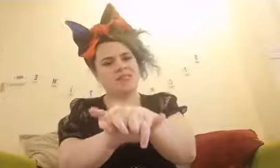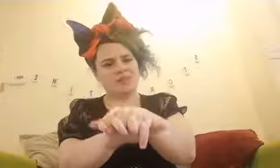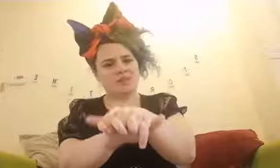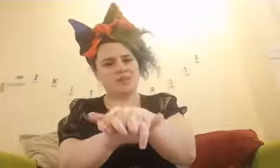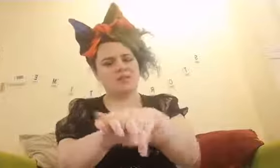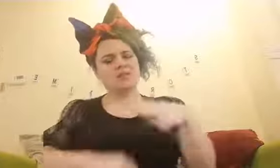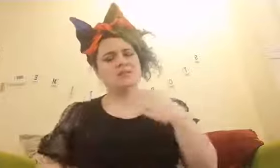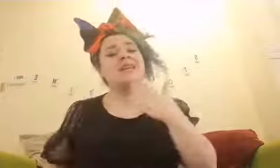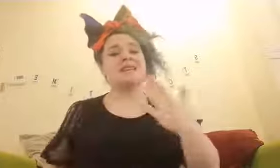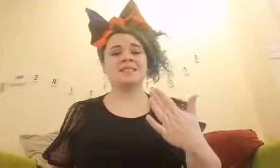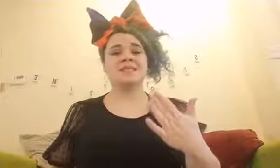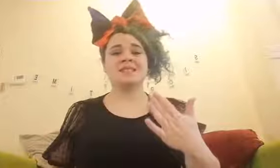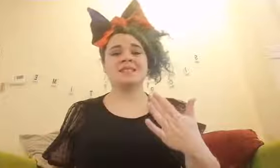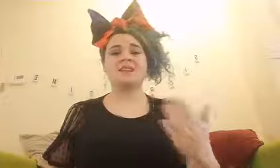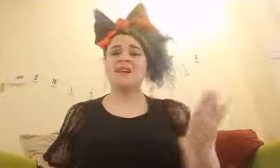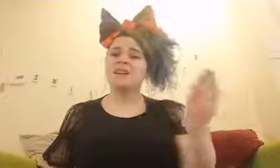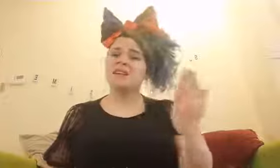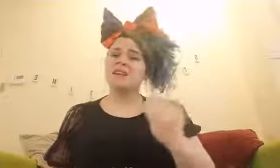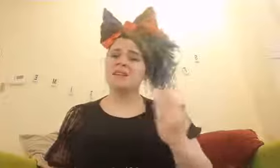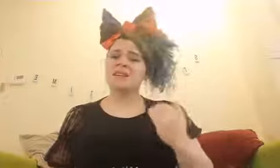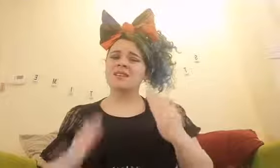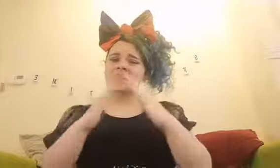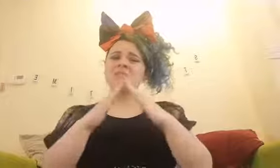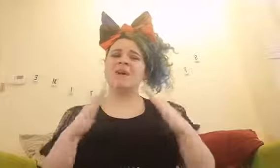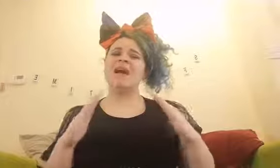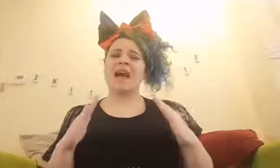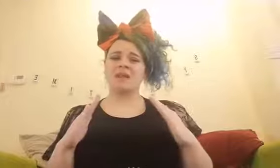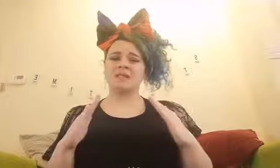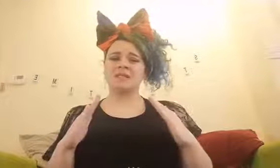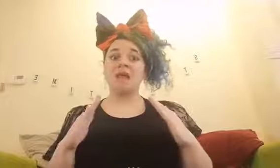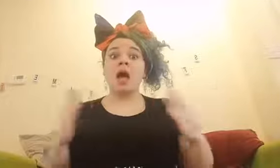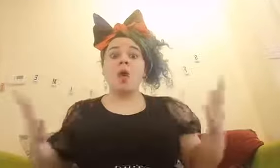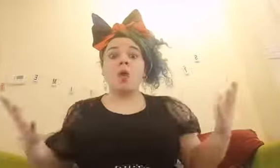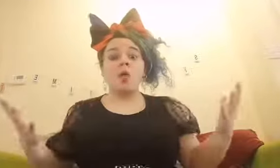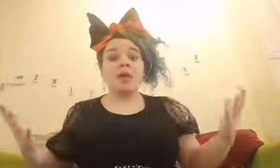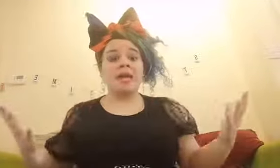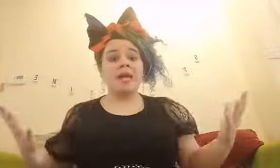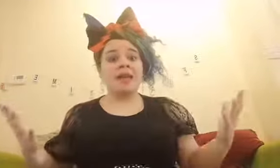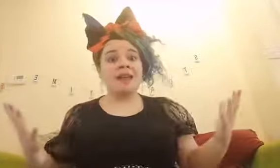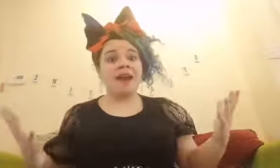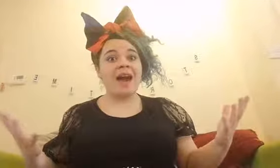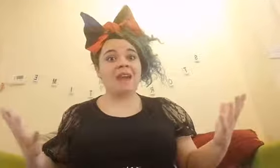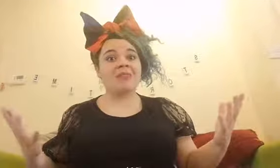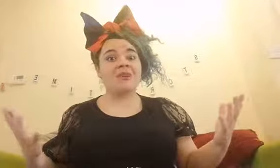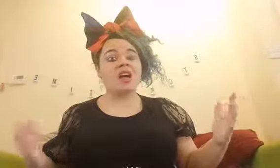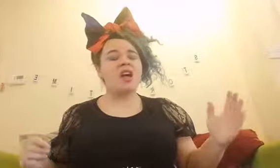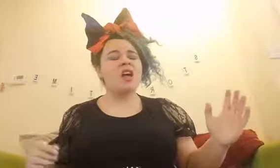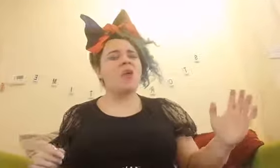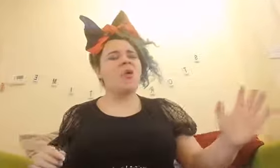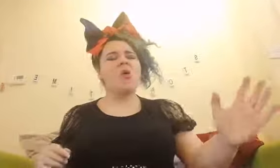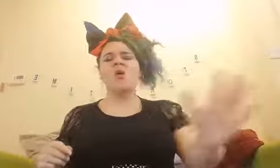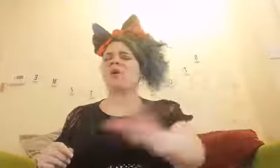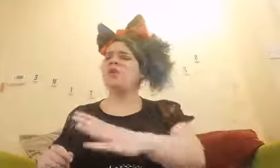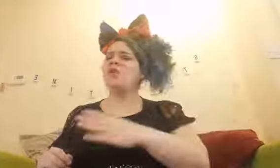"Turtle, please, come to my house. We can have all of